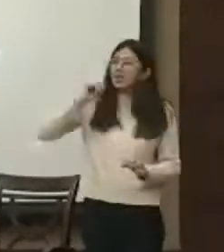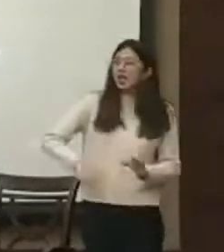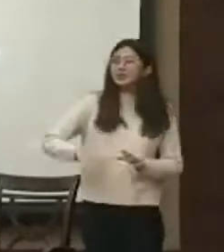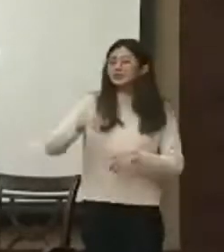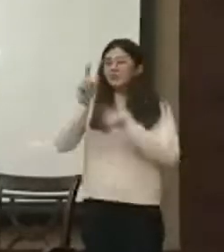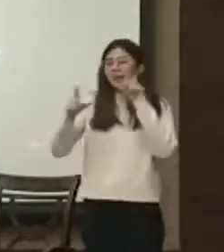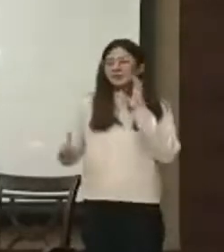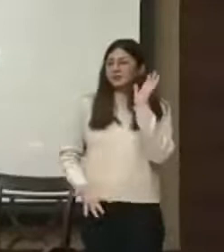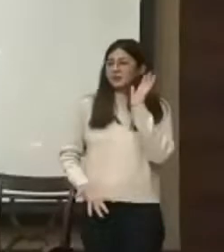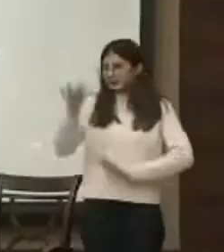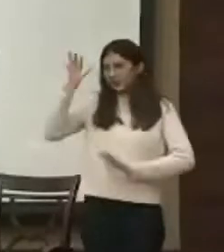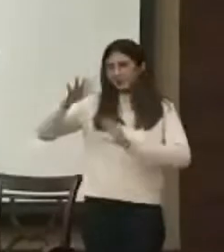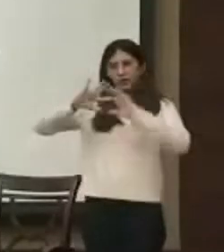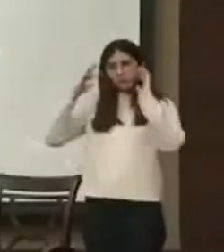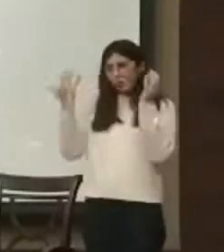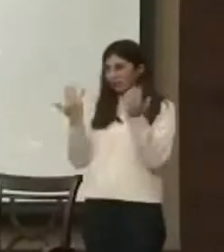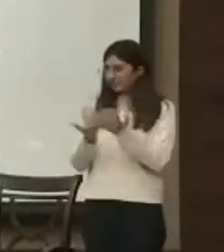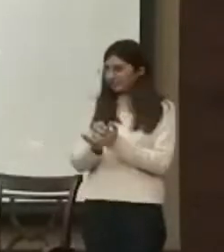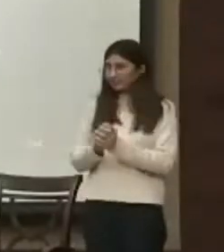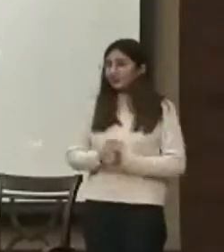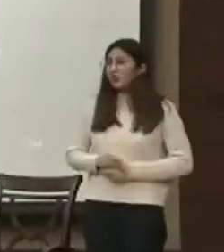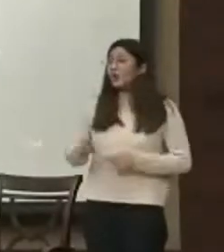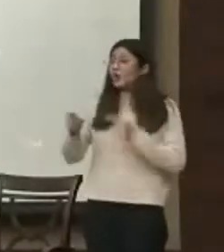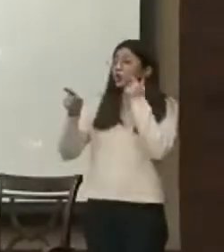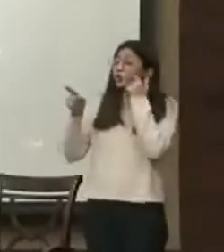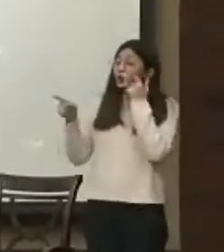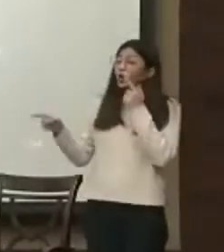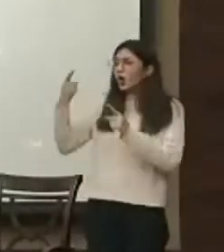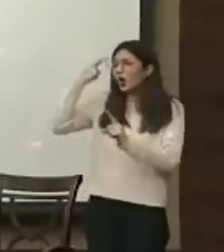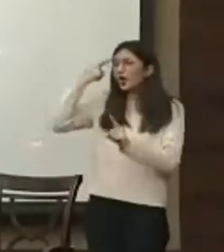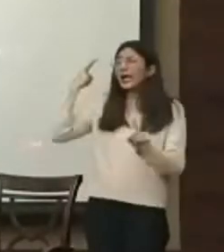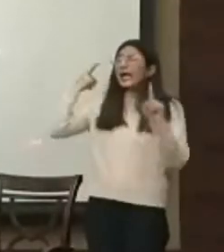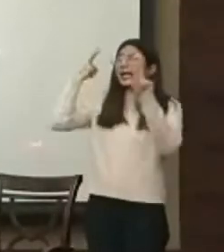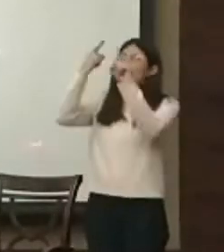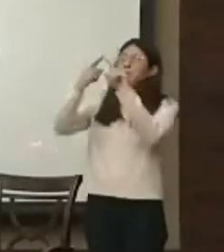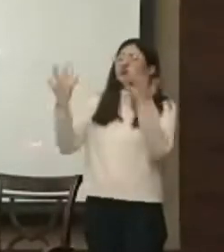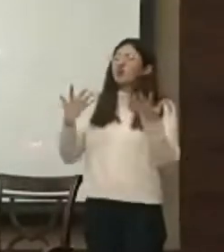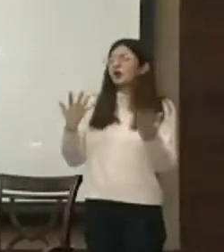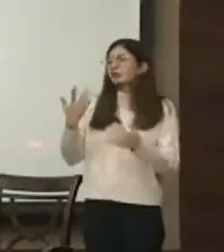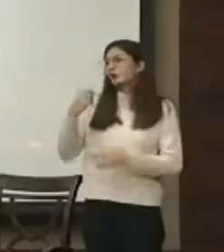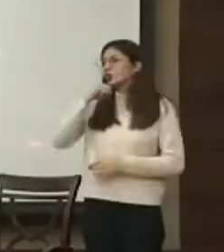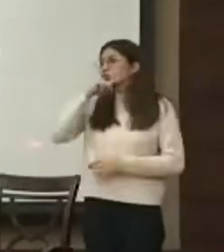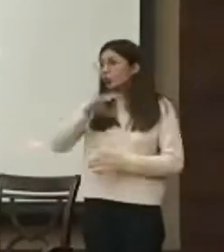what are your aspirations for the youth with disabilities in the countries?